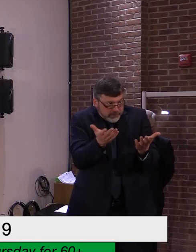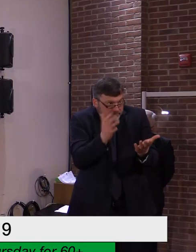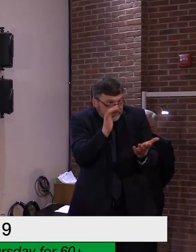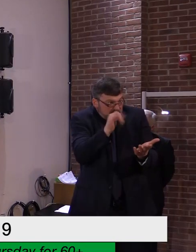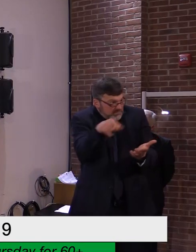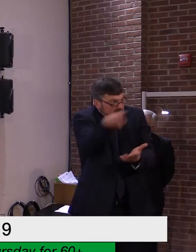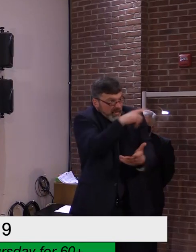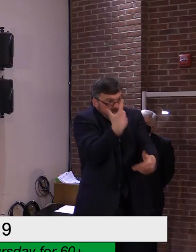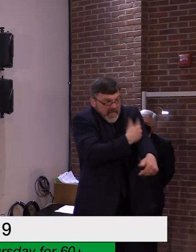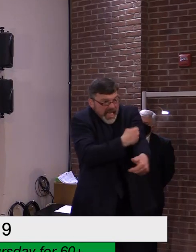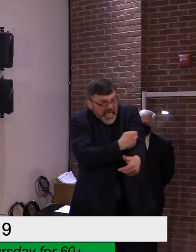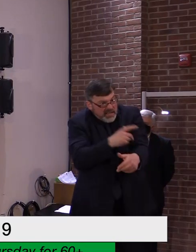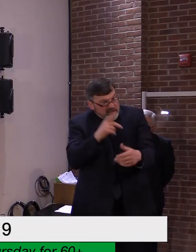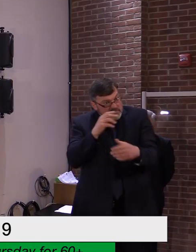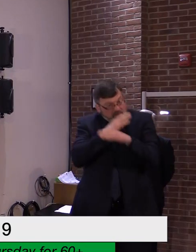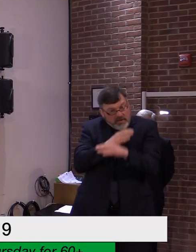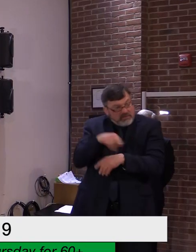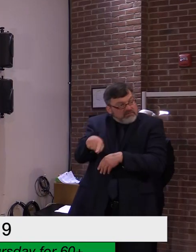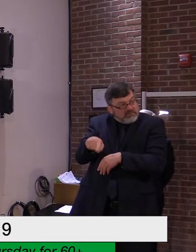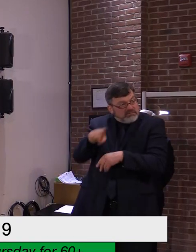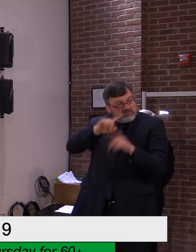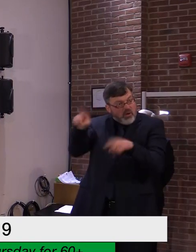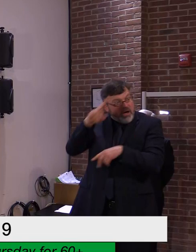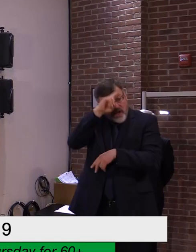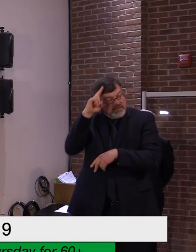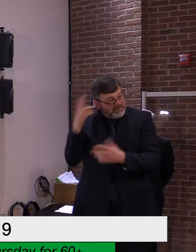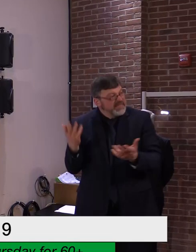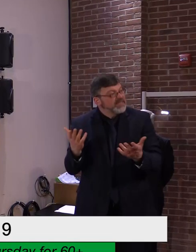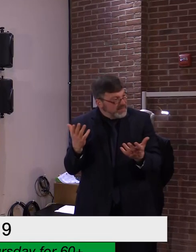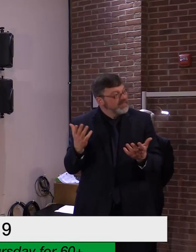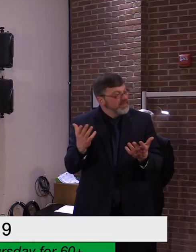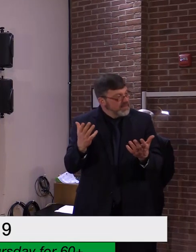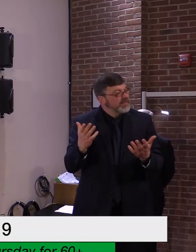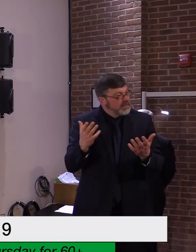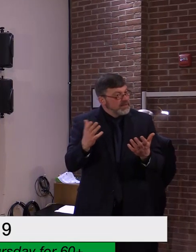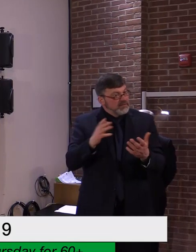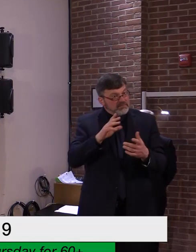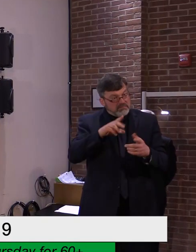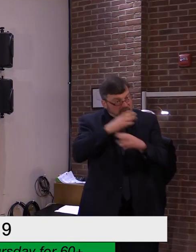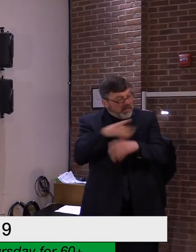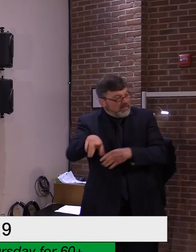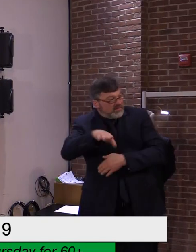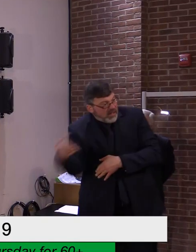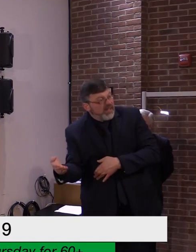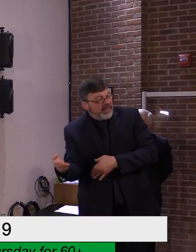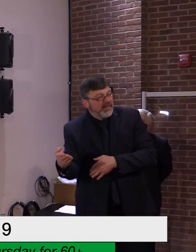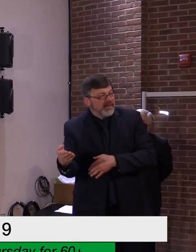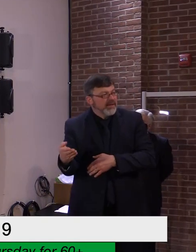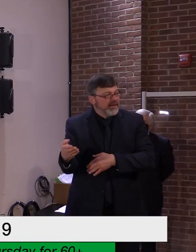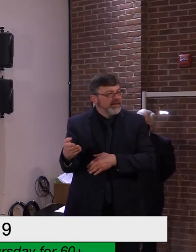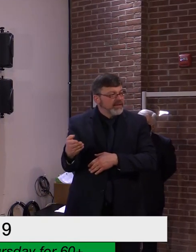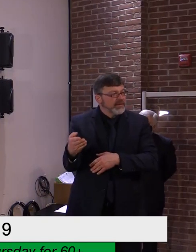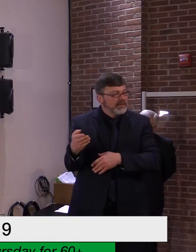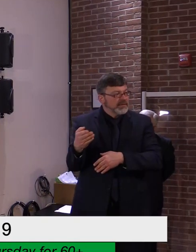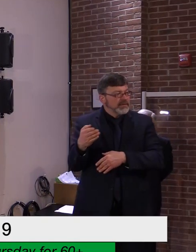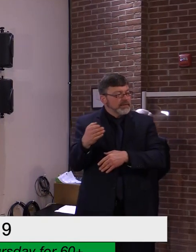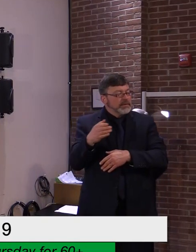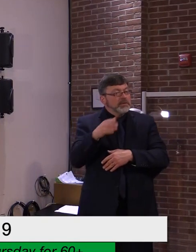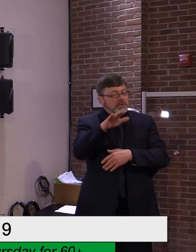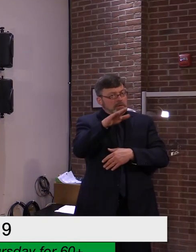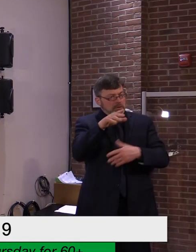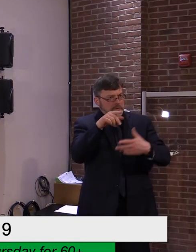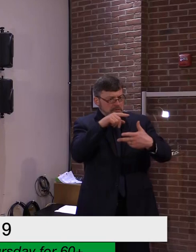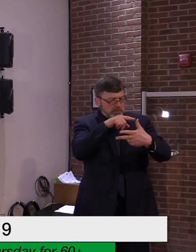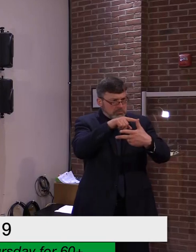of vaccine you may get, I do want you all to know the best one you can get is the one you can get right